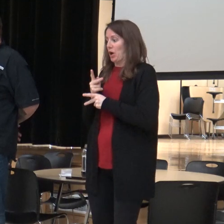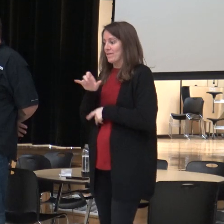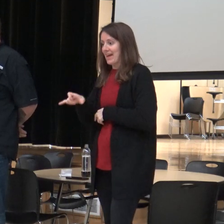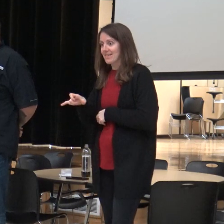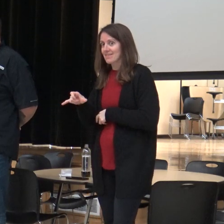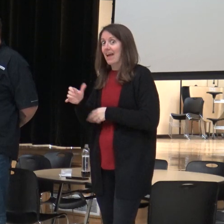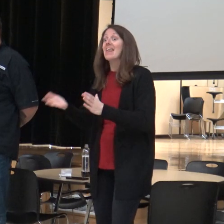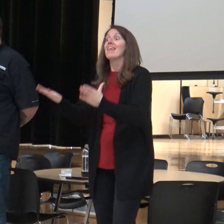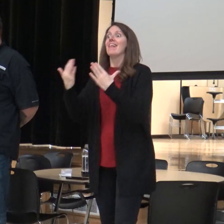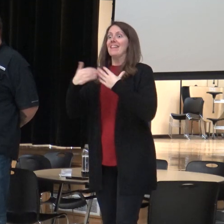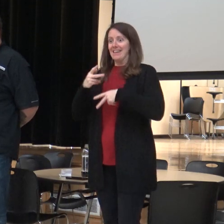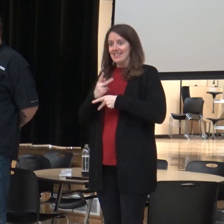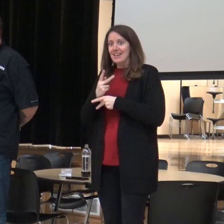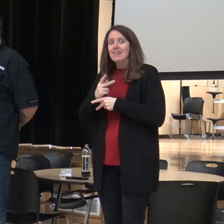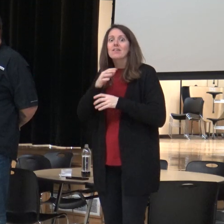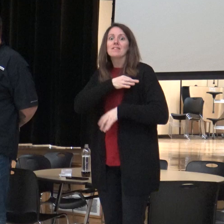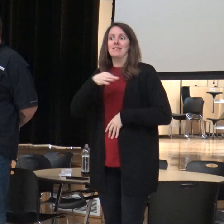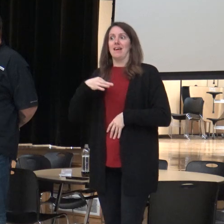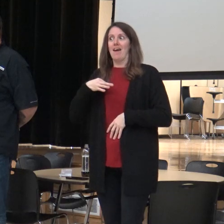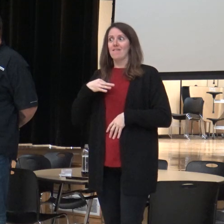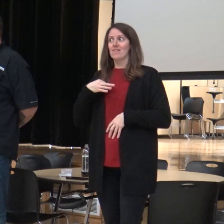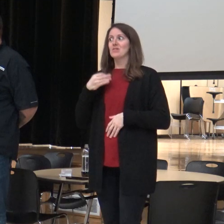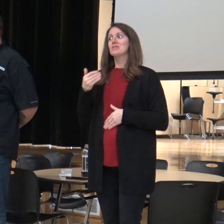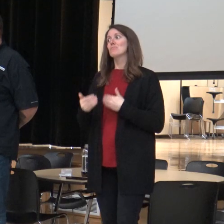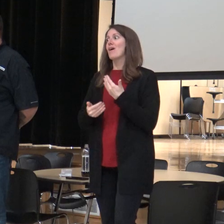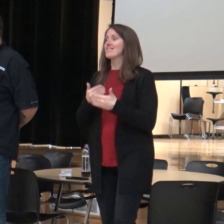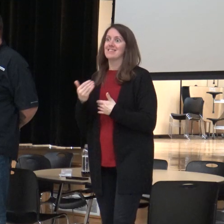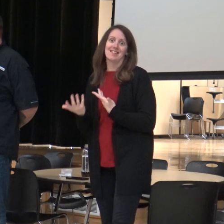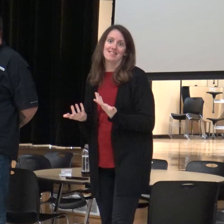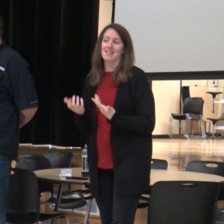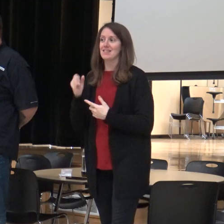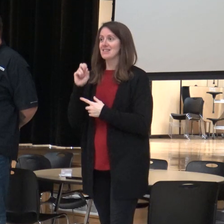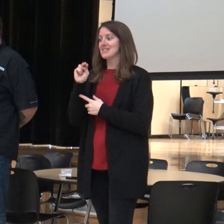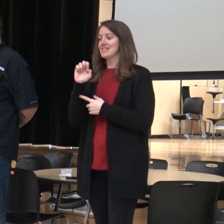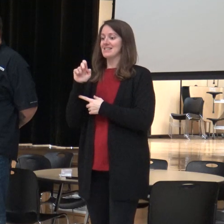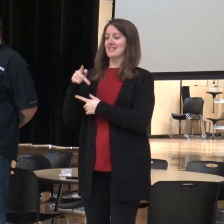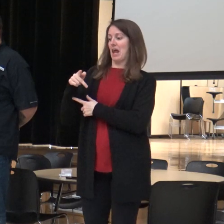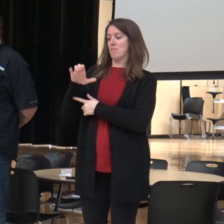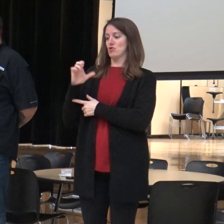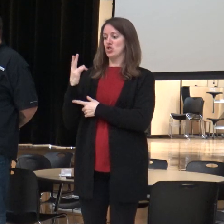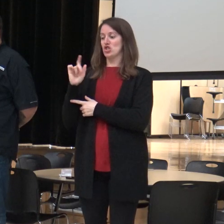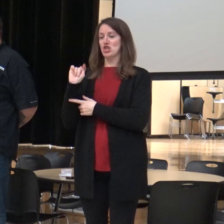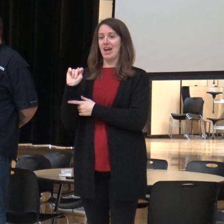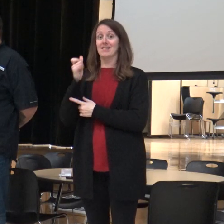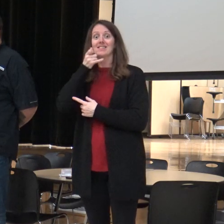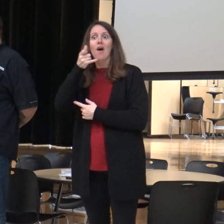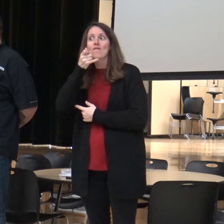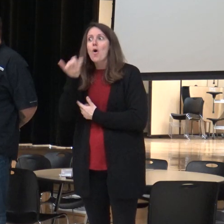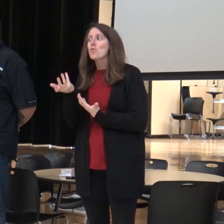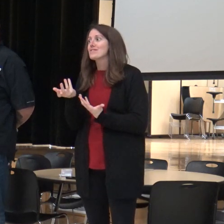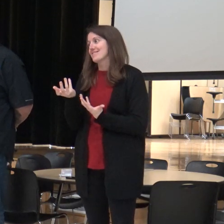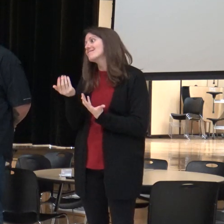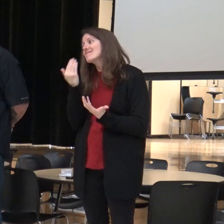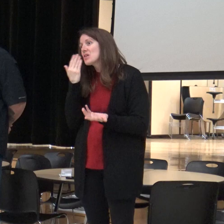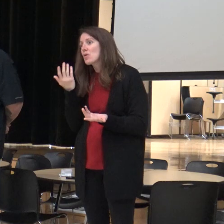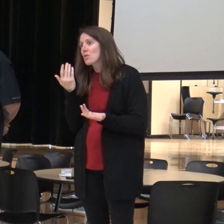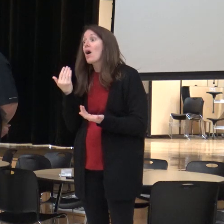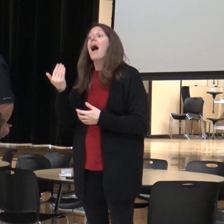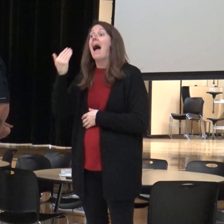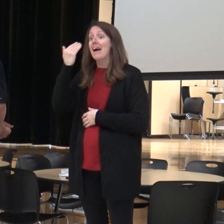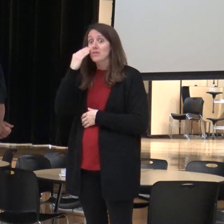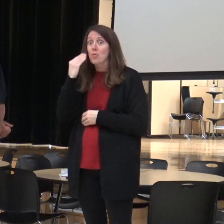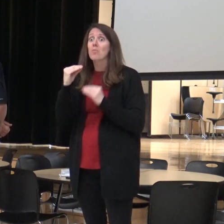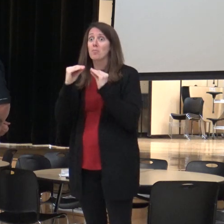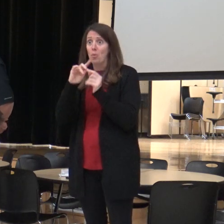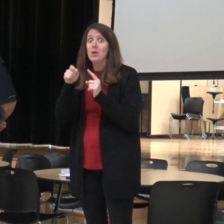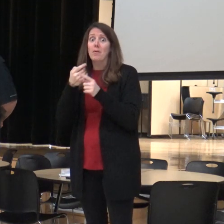just time. And Snapchat, cell phones, right? We know more about what happens on a bus